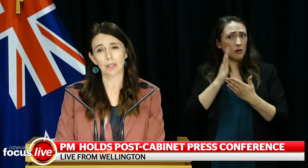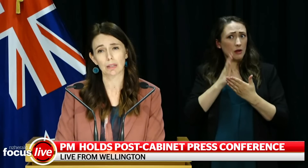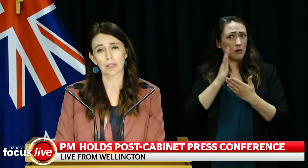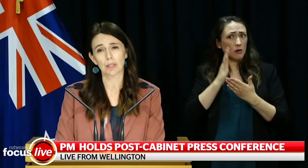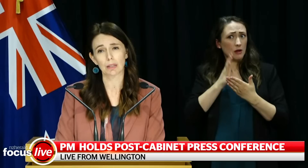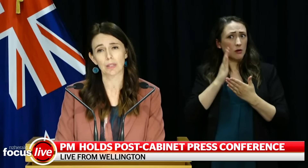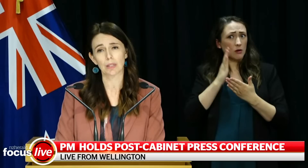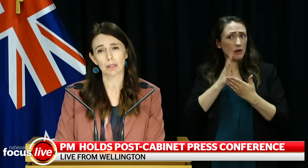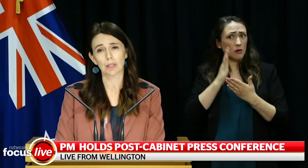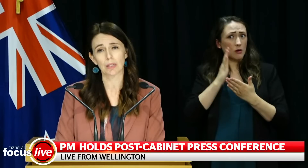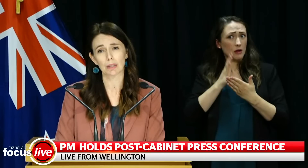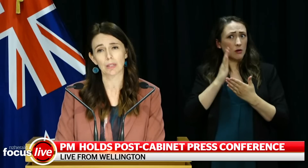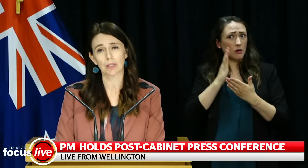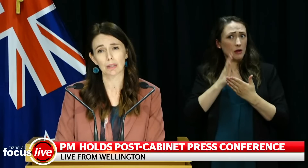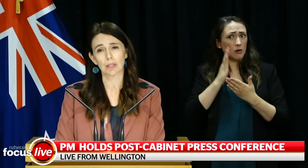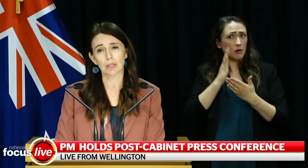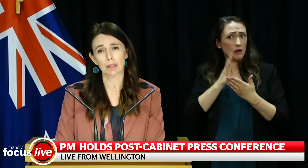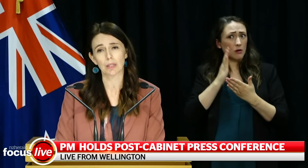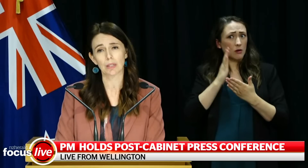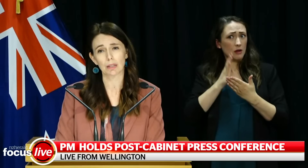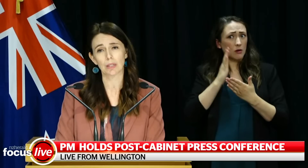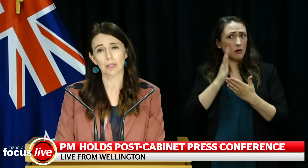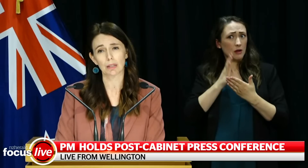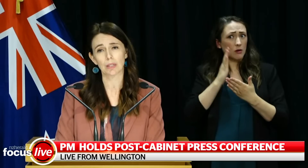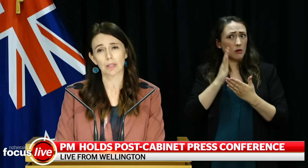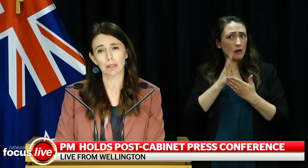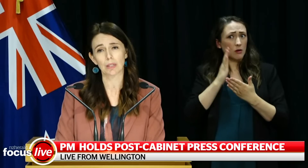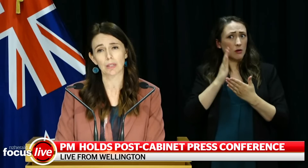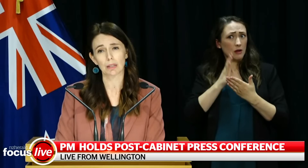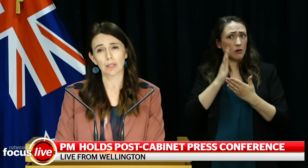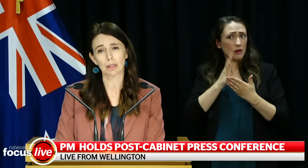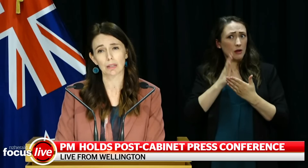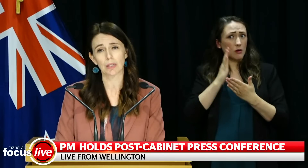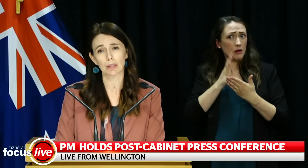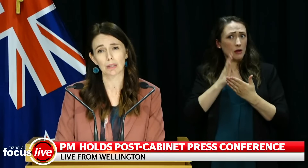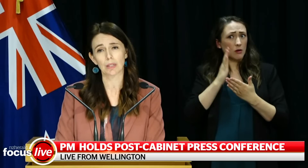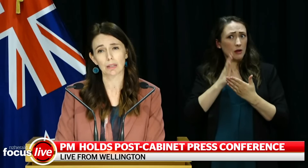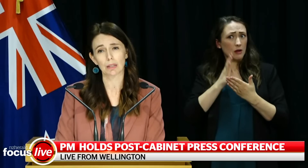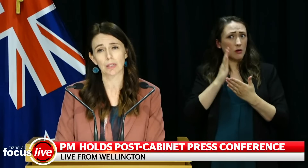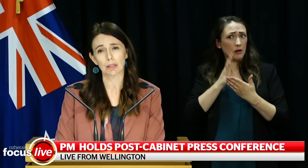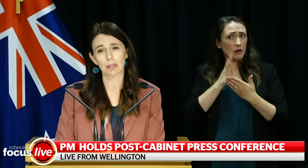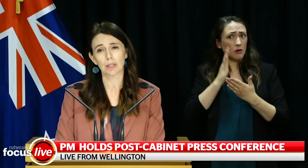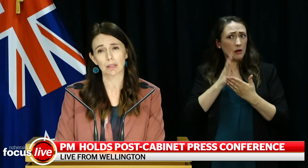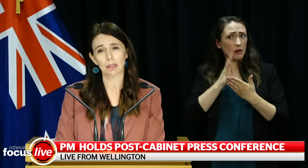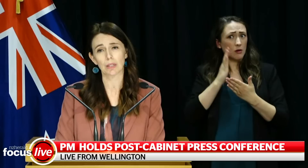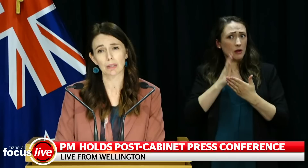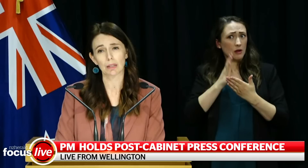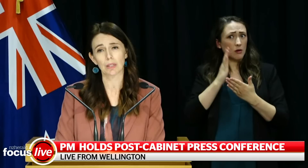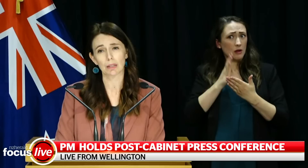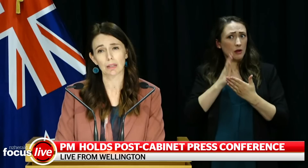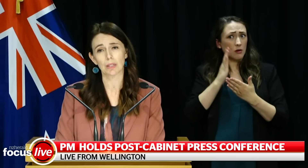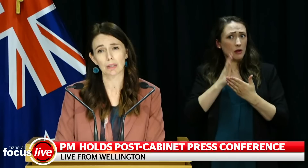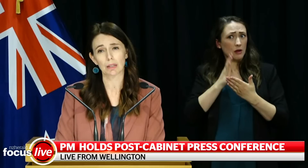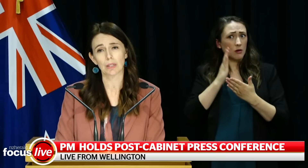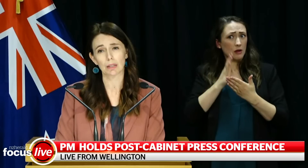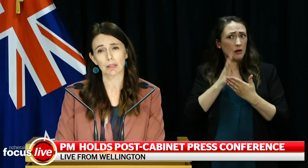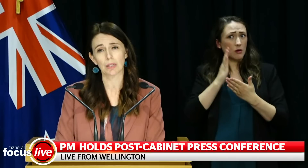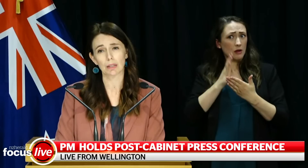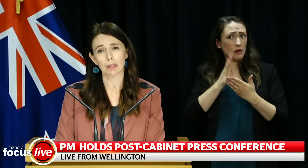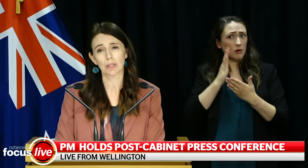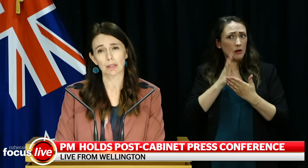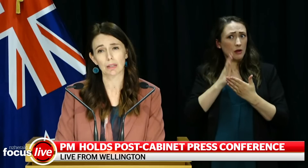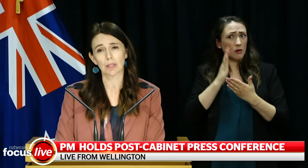journalists releasing reports, it's turned into then a contested response from the likes of China.